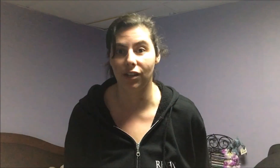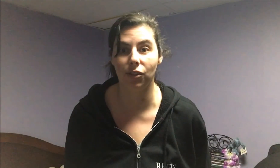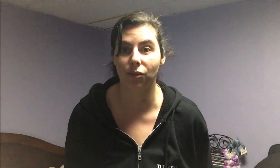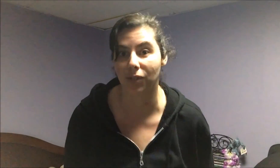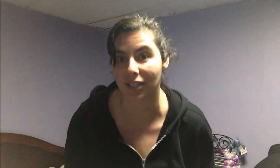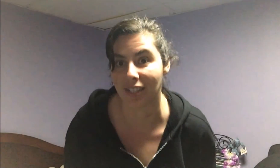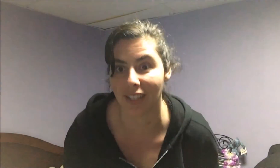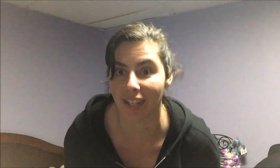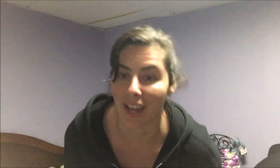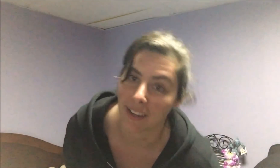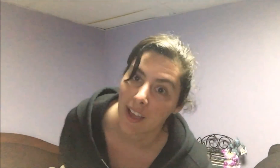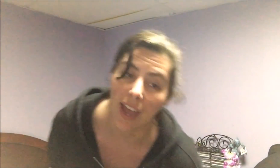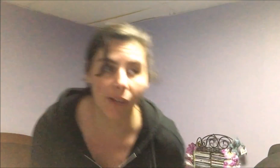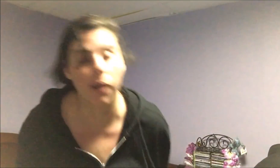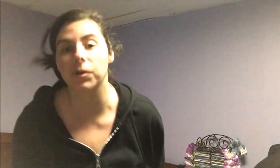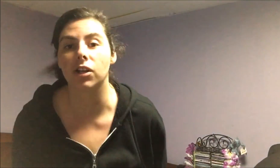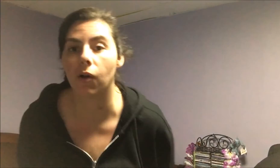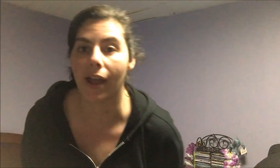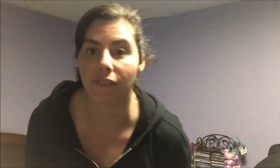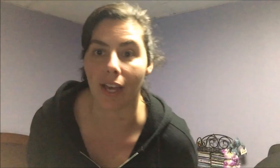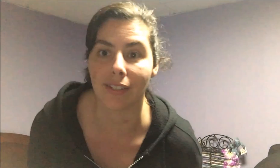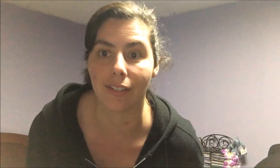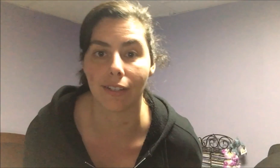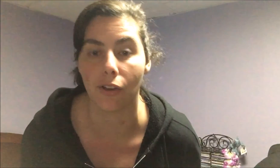you'll get to see it again. Anyway, I'm going to go. I have to edit this and go to